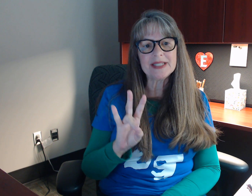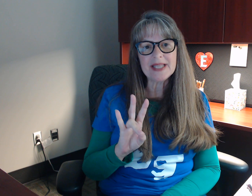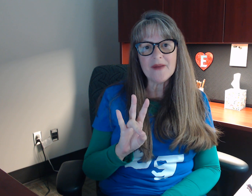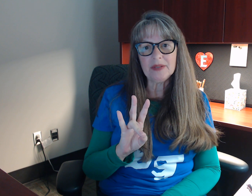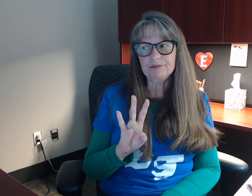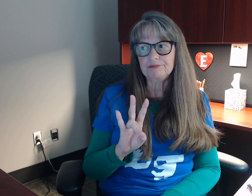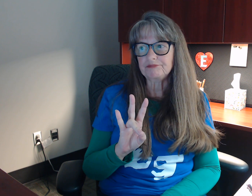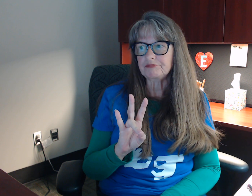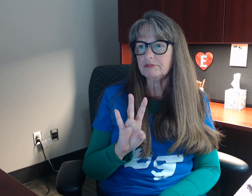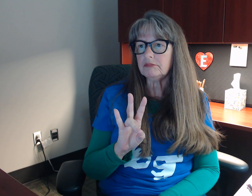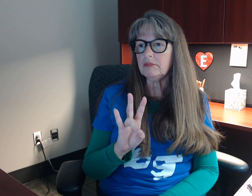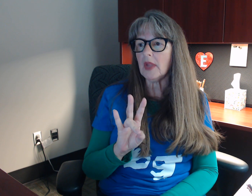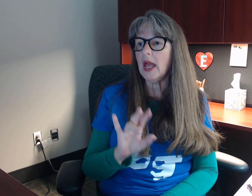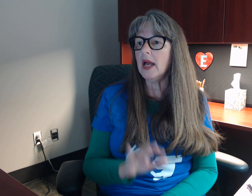1957.